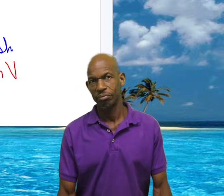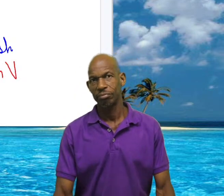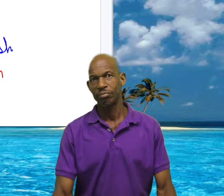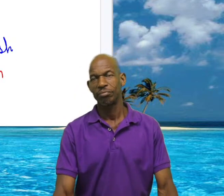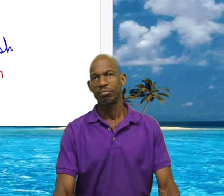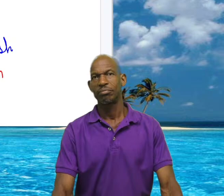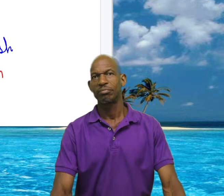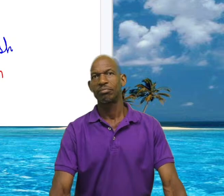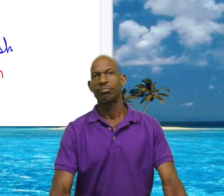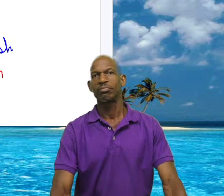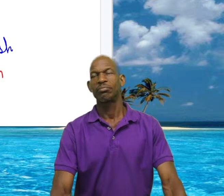Same color.